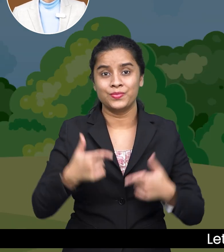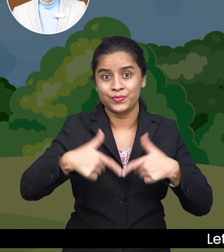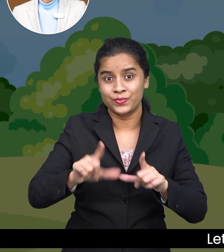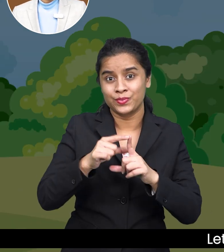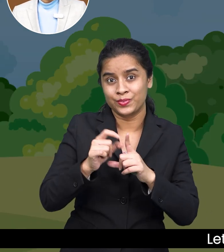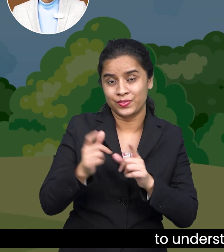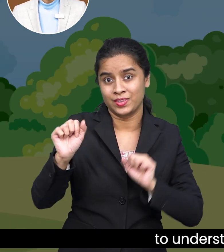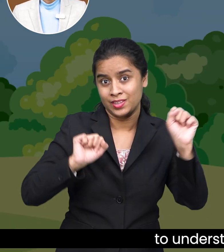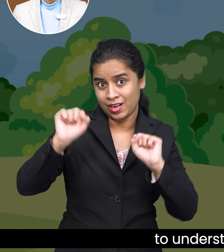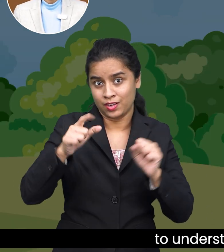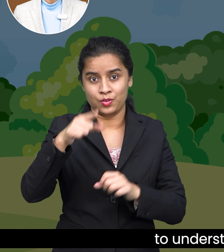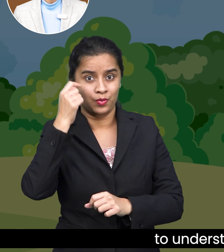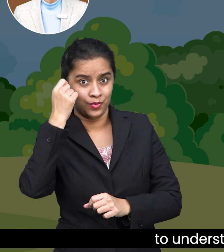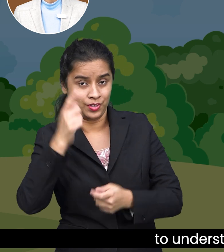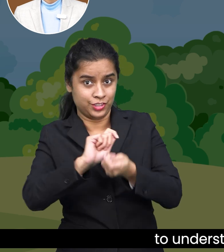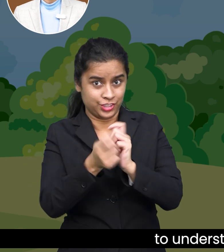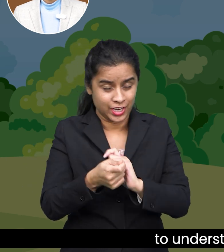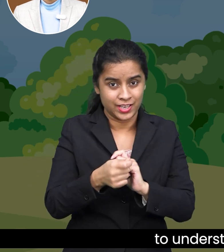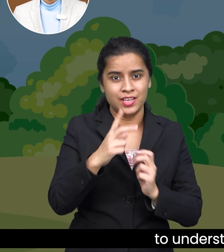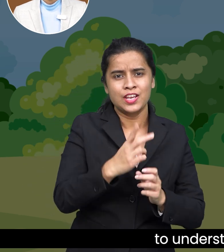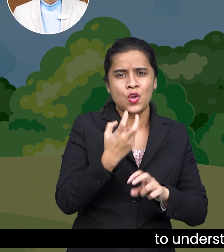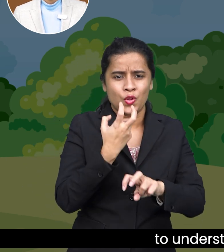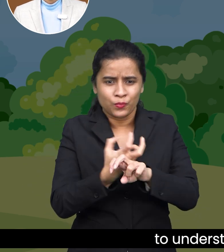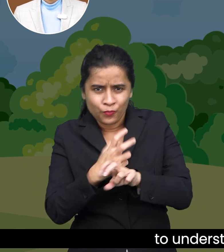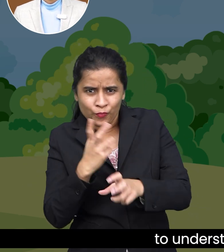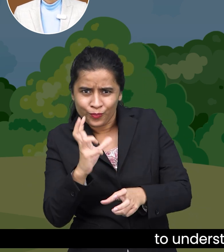Let us do an activity to understand the change in state.